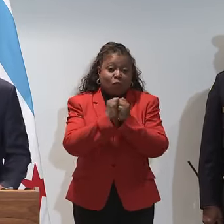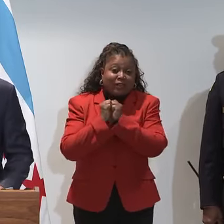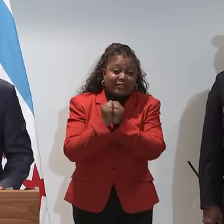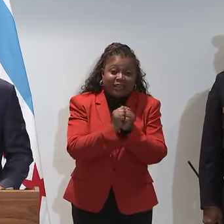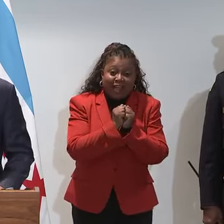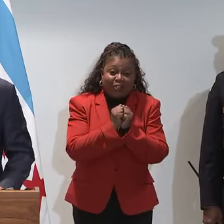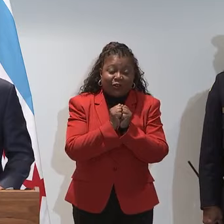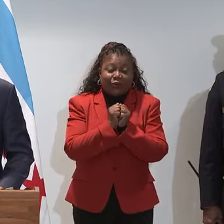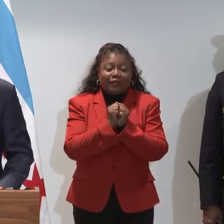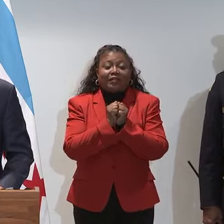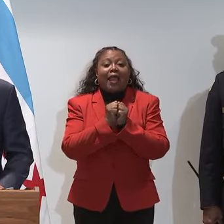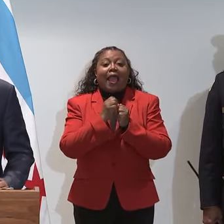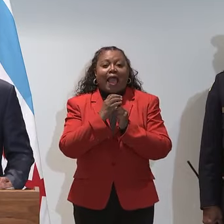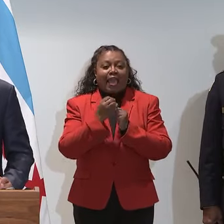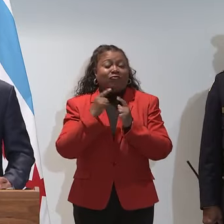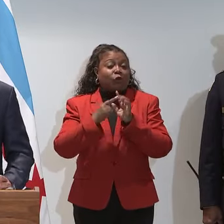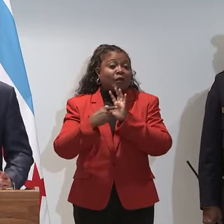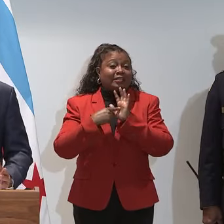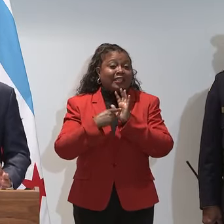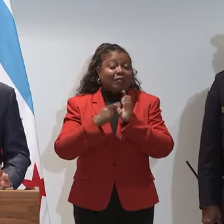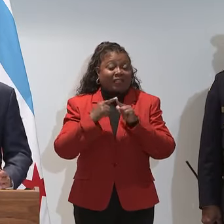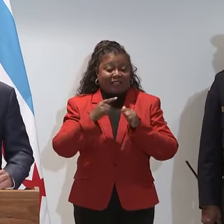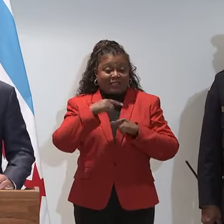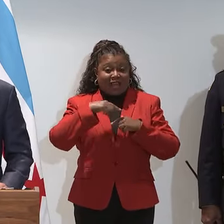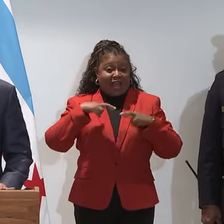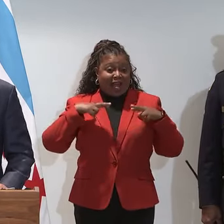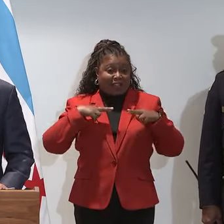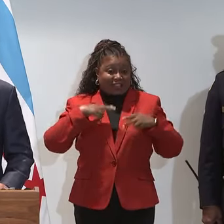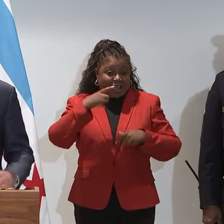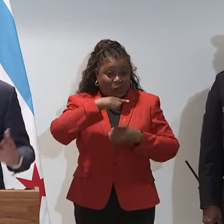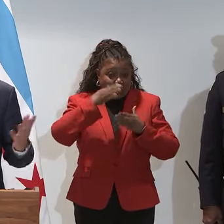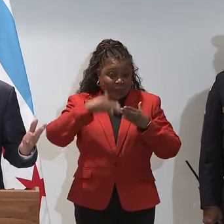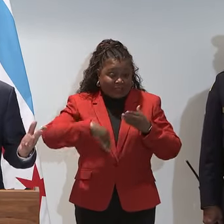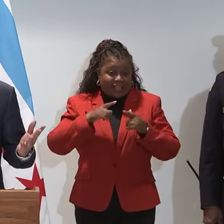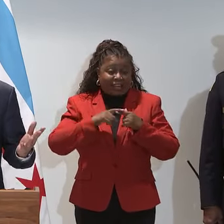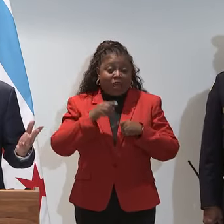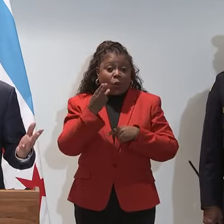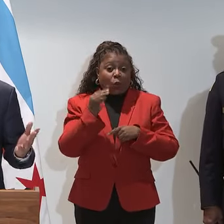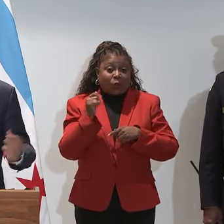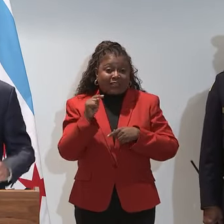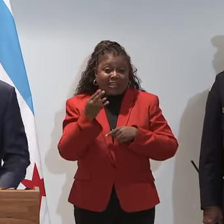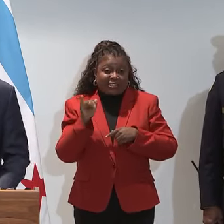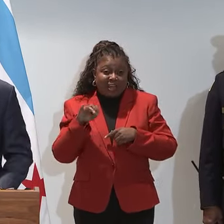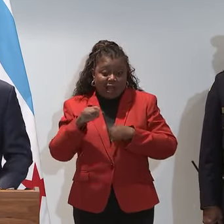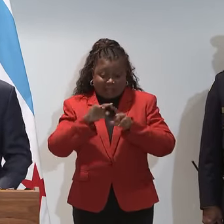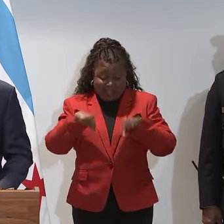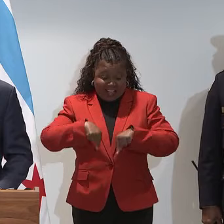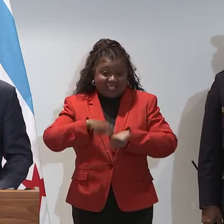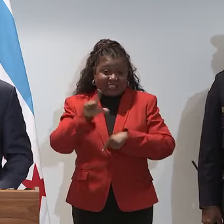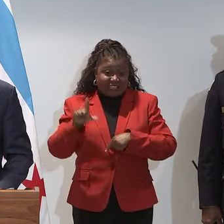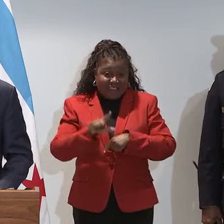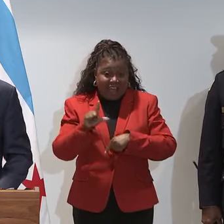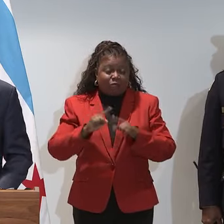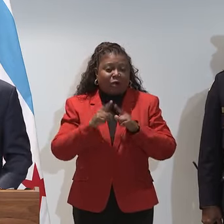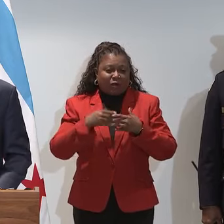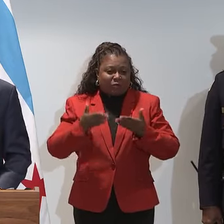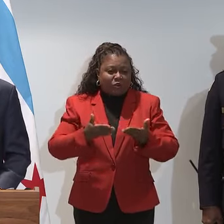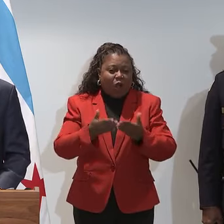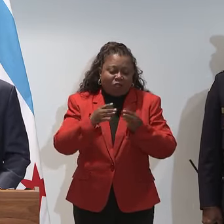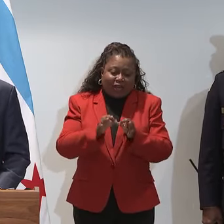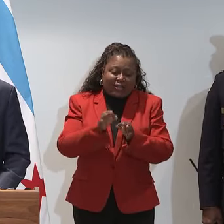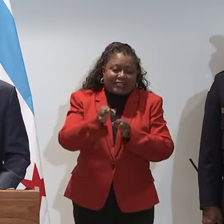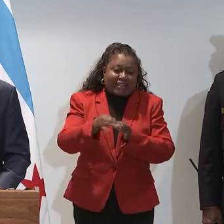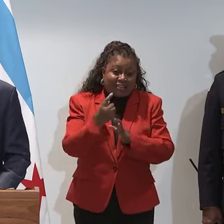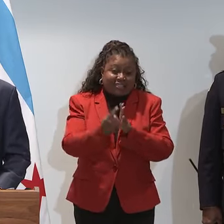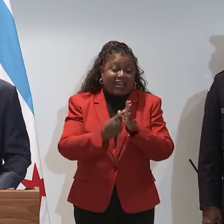together. And for instance, this holiday weekend at our own Whitney Young branch here at this library, we're going to be offering